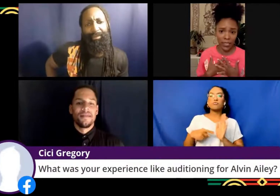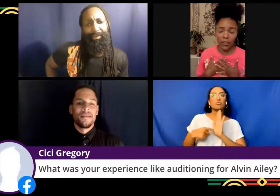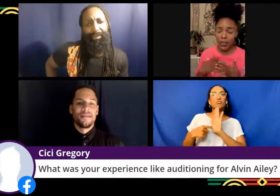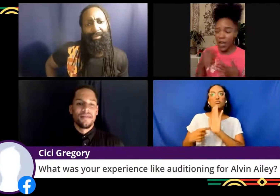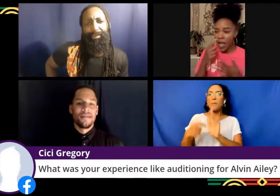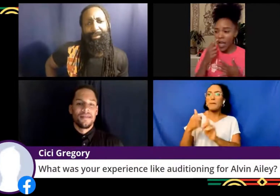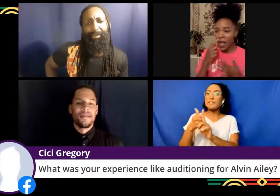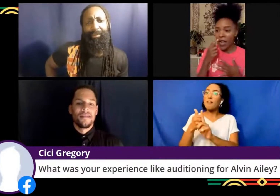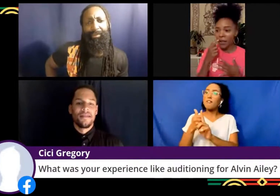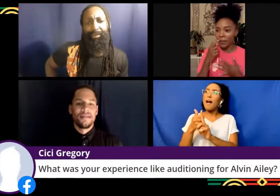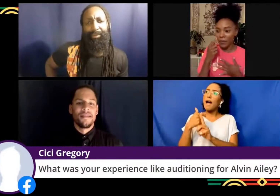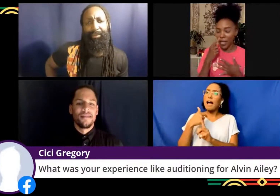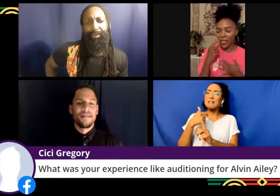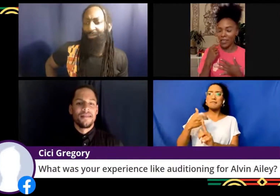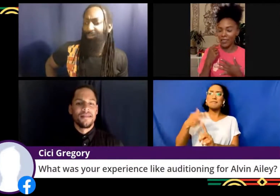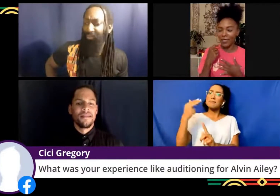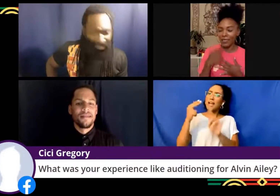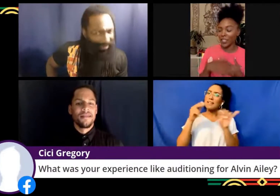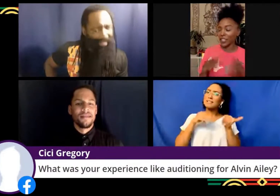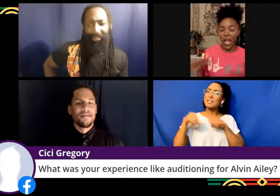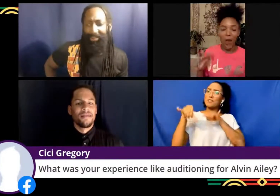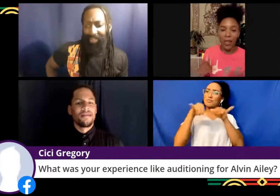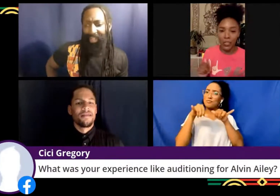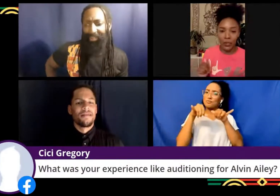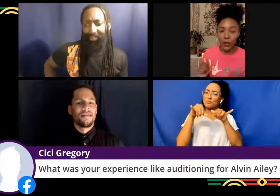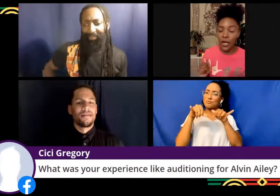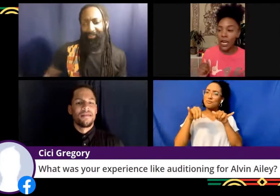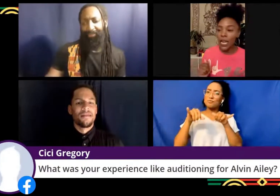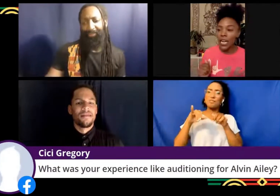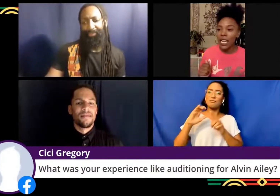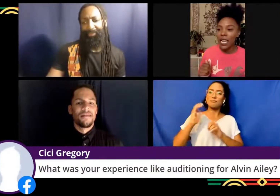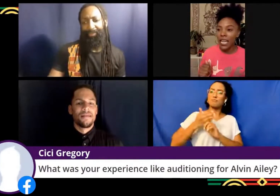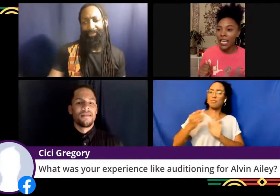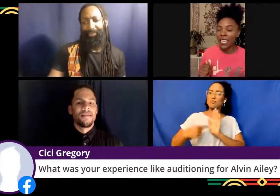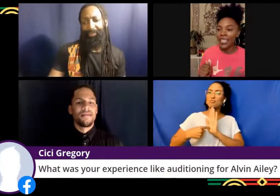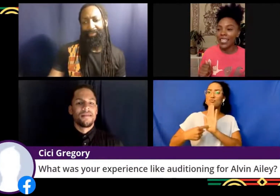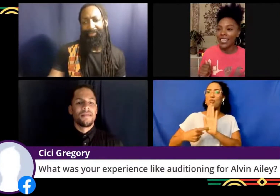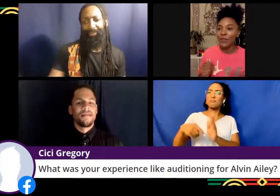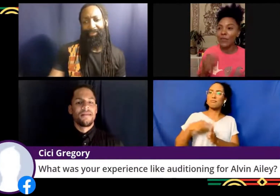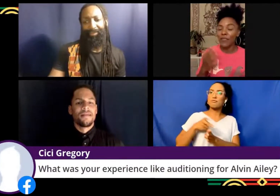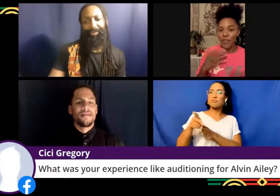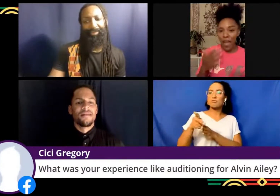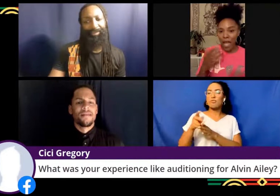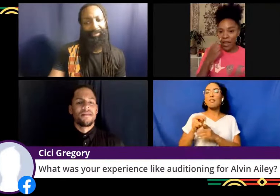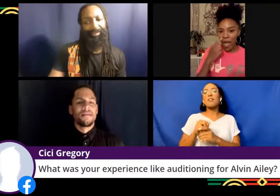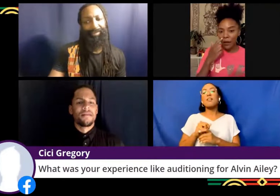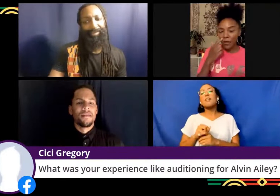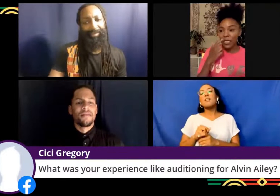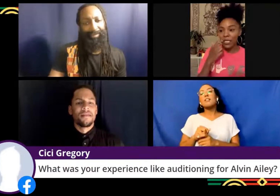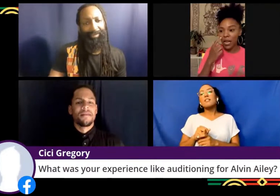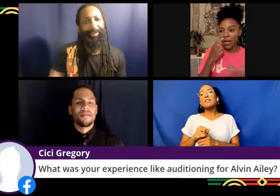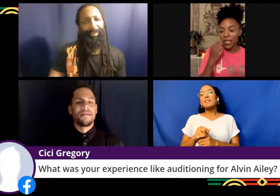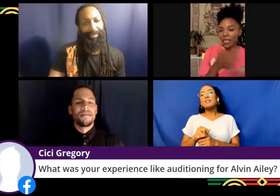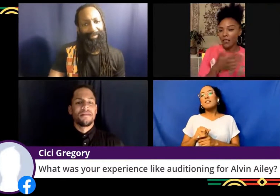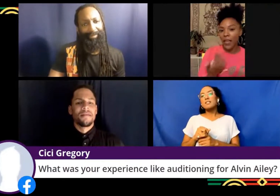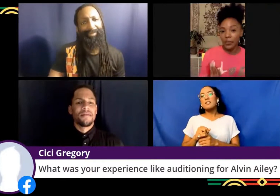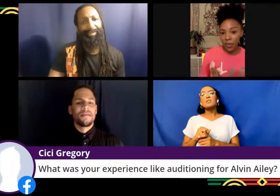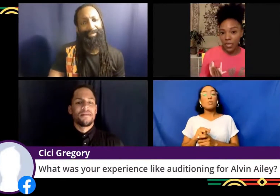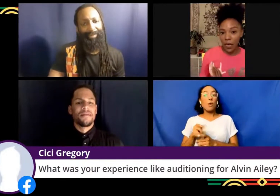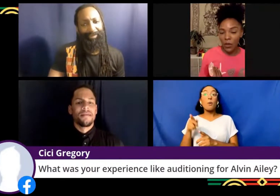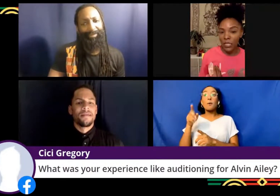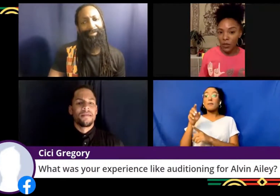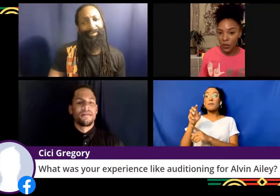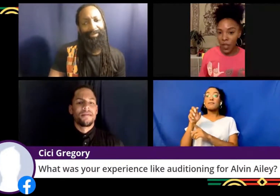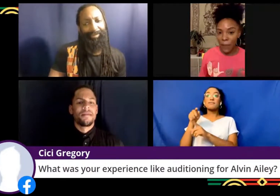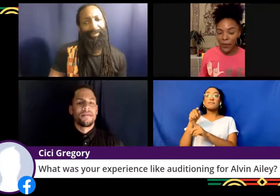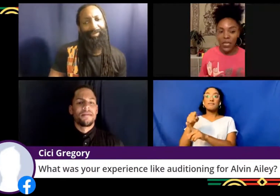have a standard. And that's just how I like to work. And with that, he invited